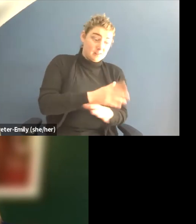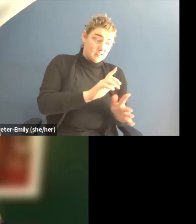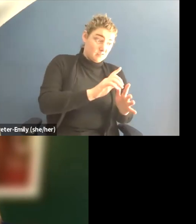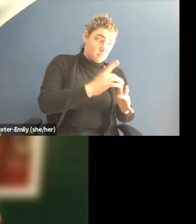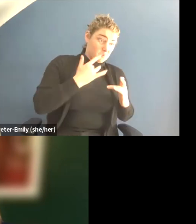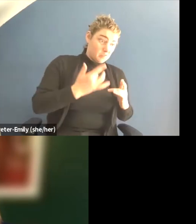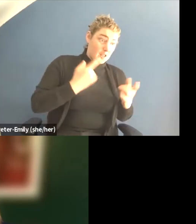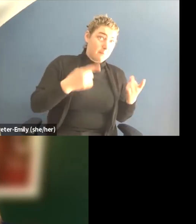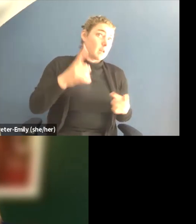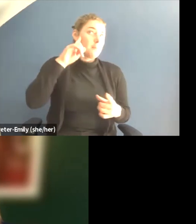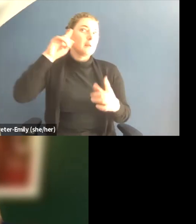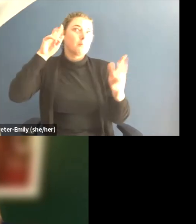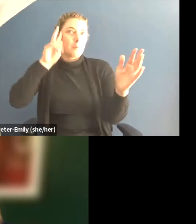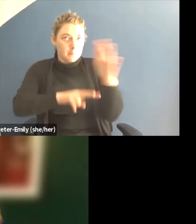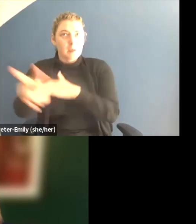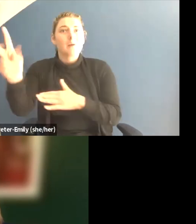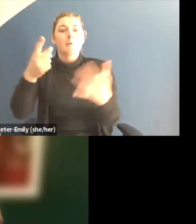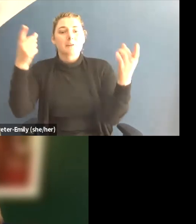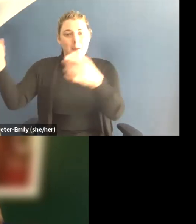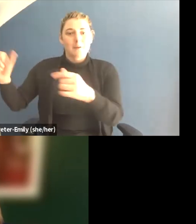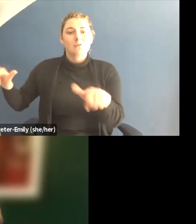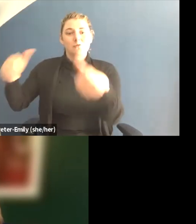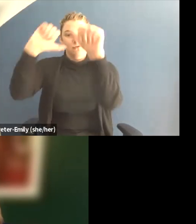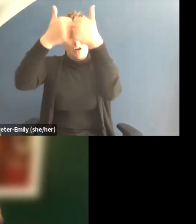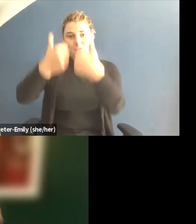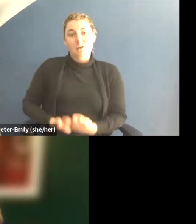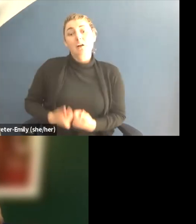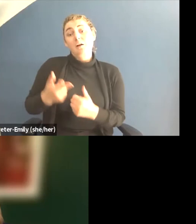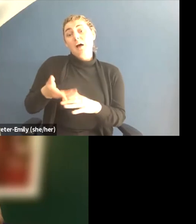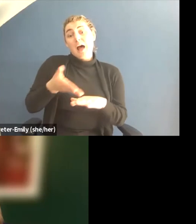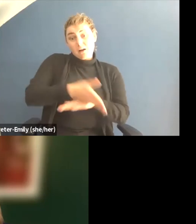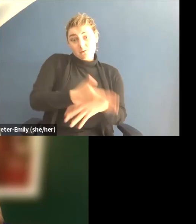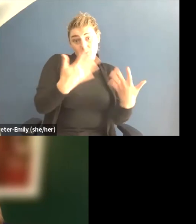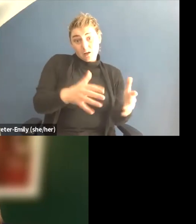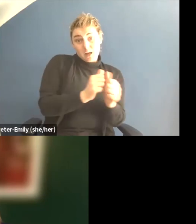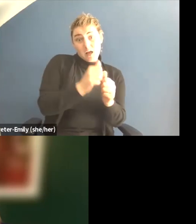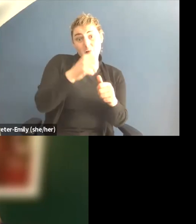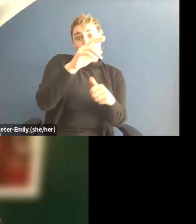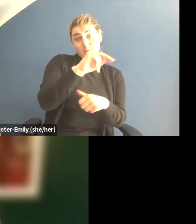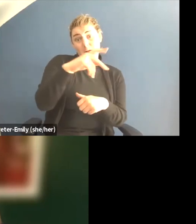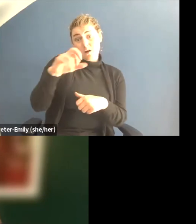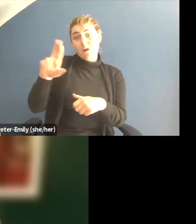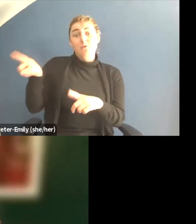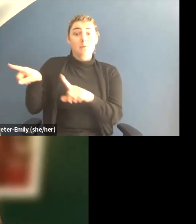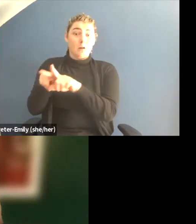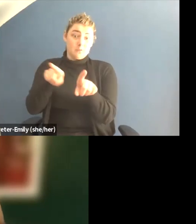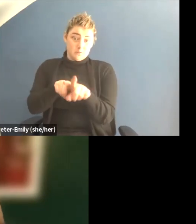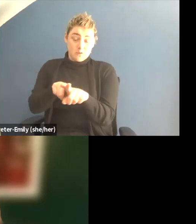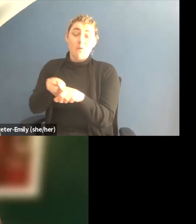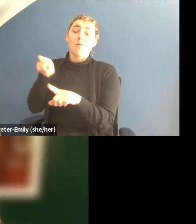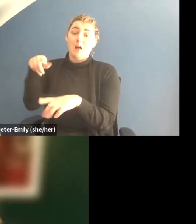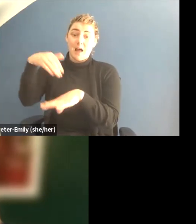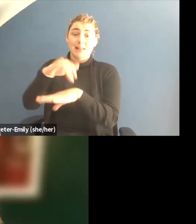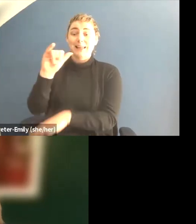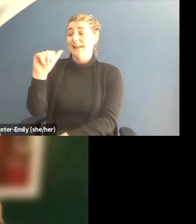the horizon. Following her tenure at NYPR, she was an executive fellow in residence at the Yale School of